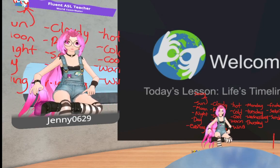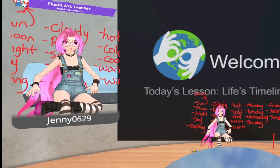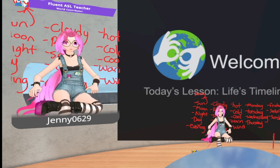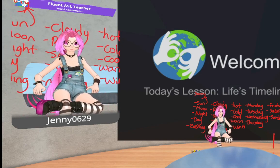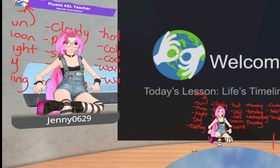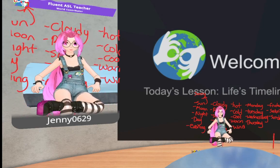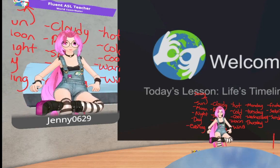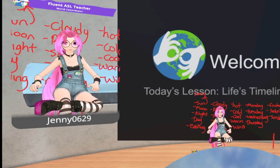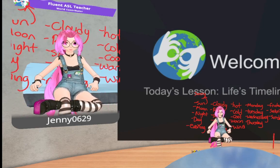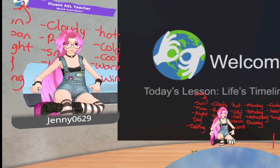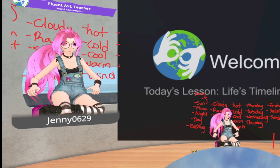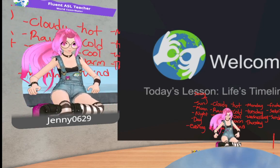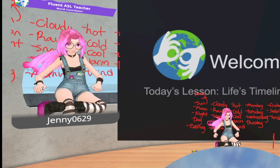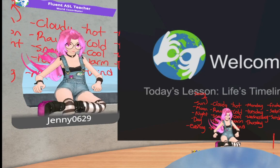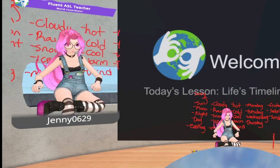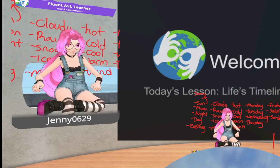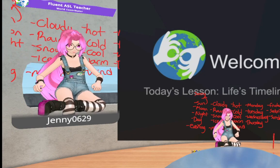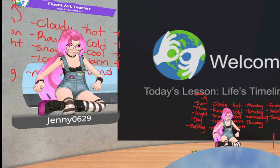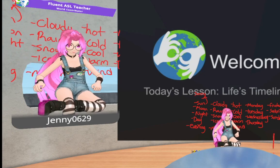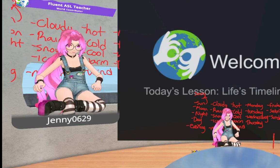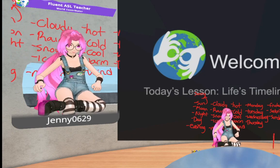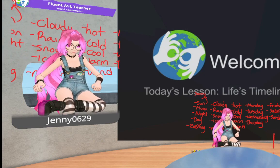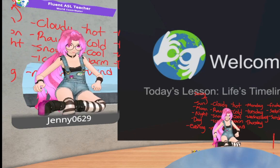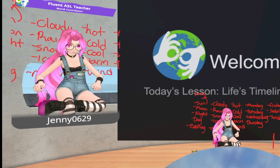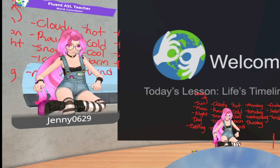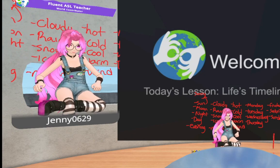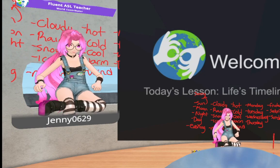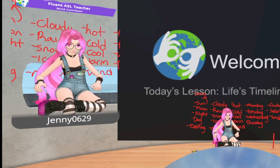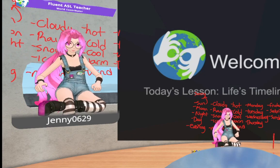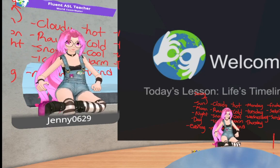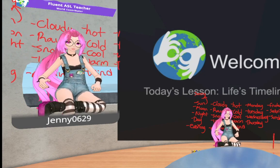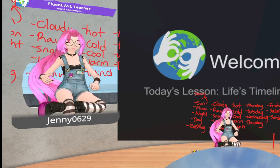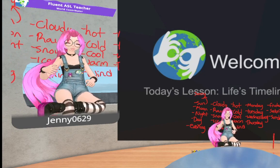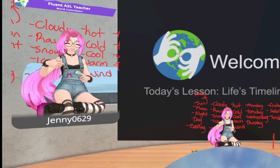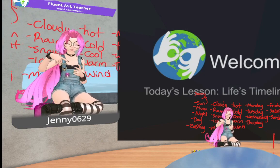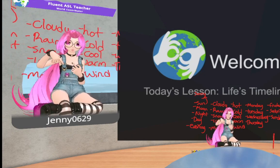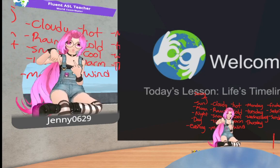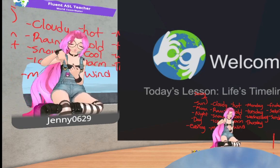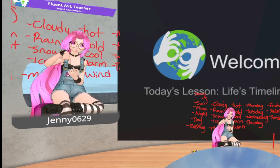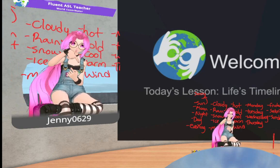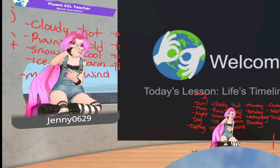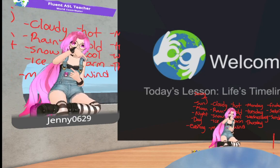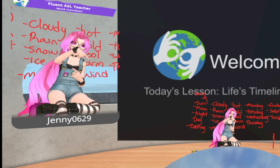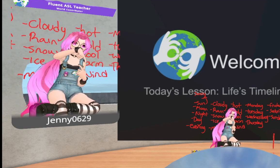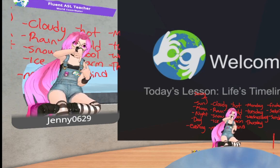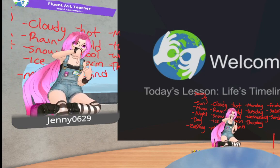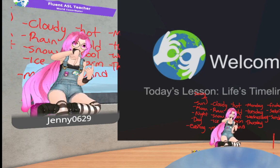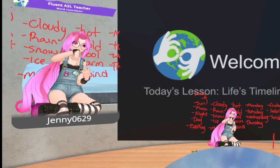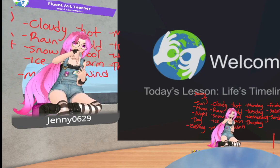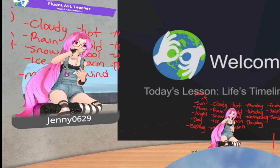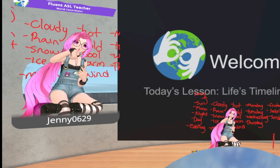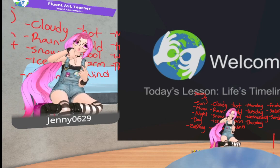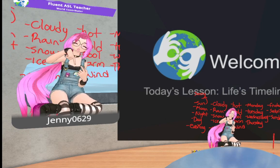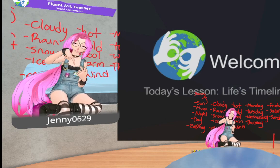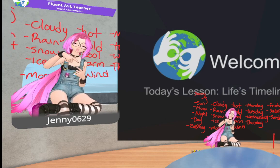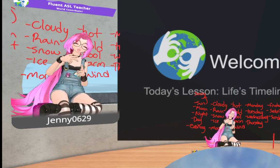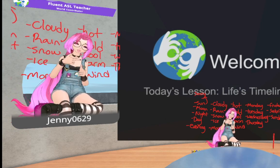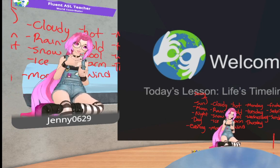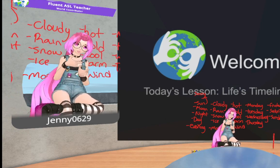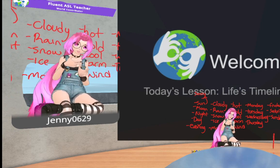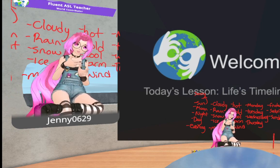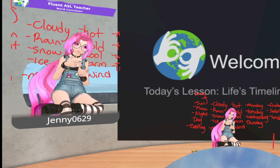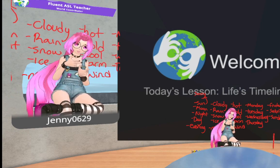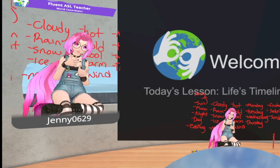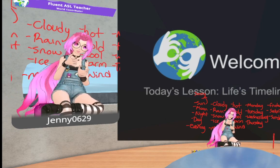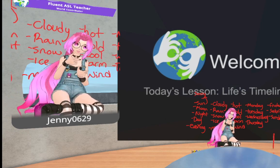Yes. What about hurricane then? Hurricane is like, well, so